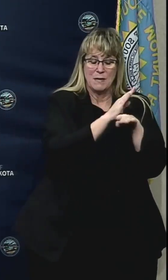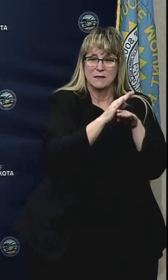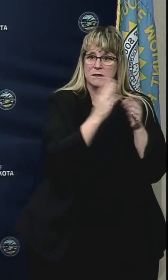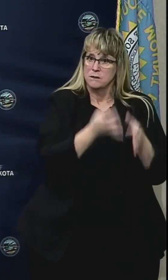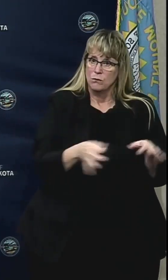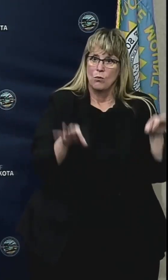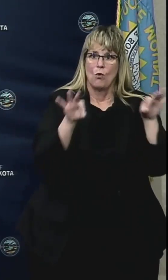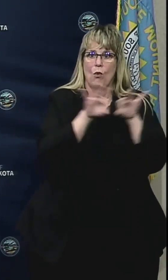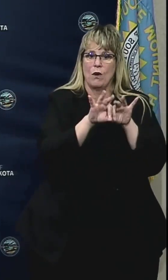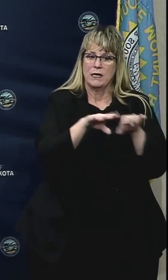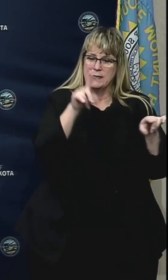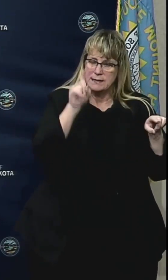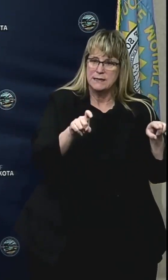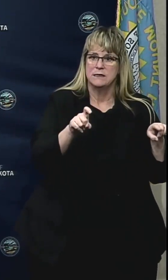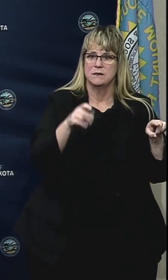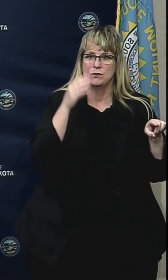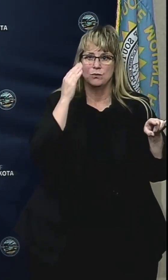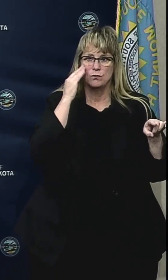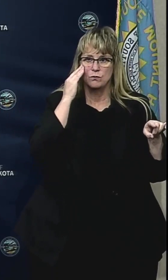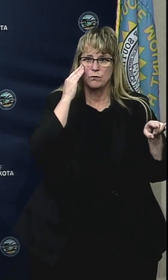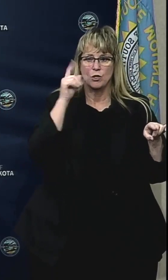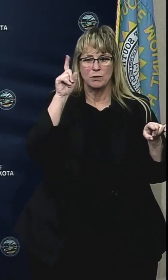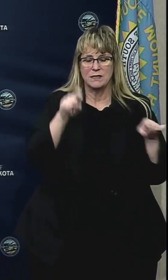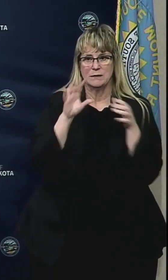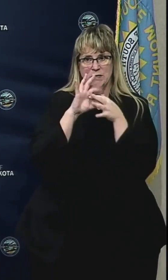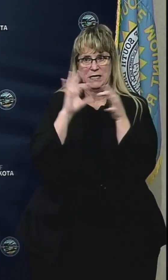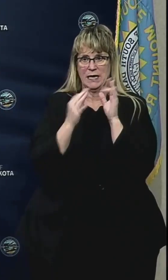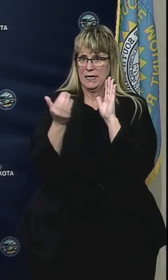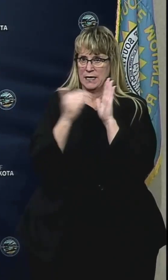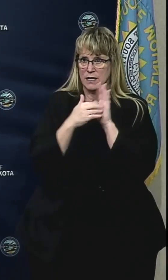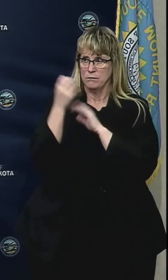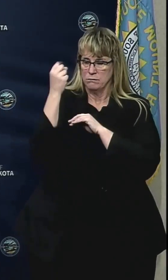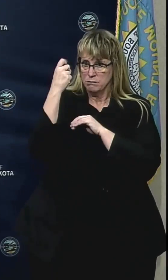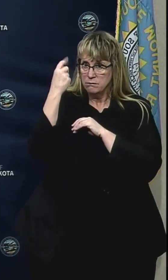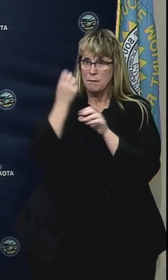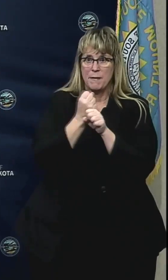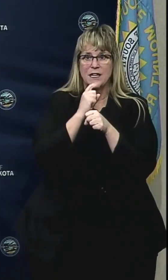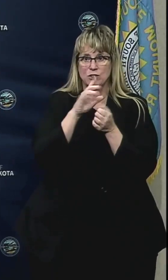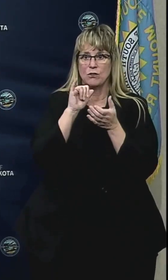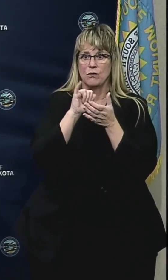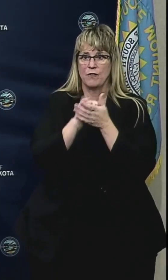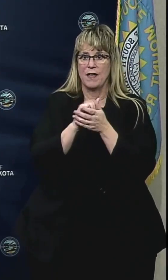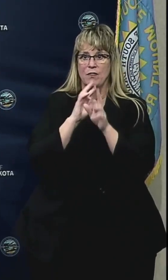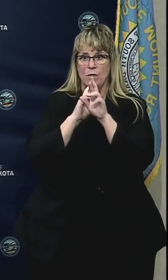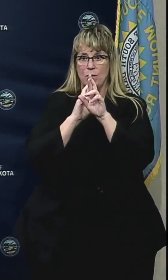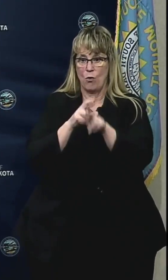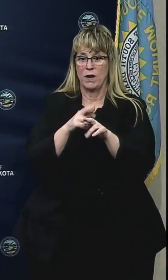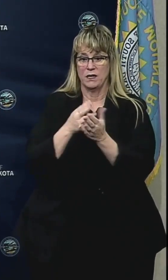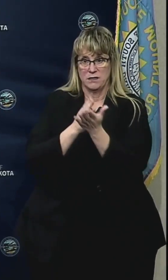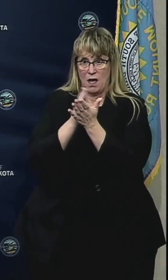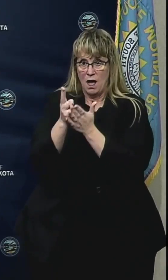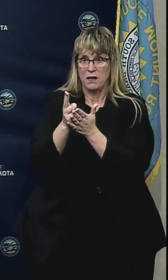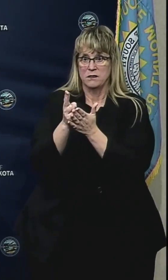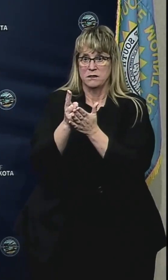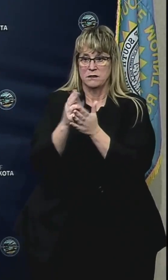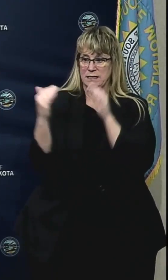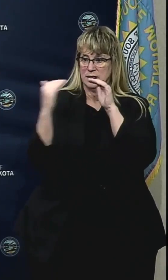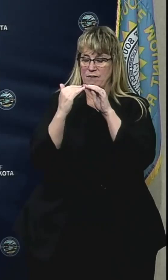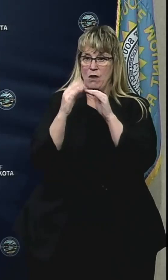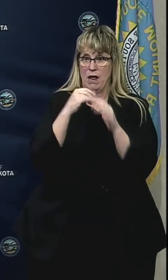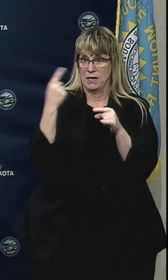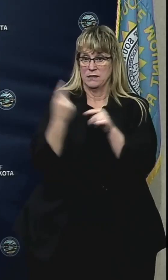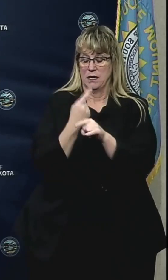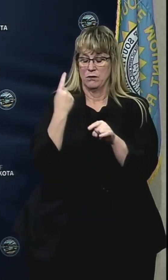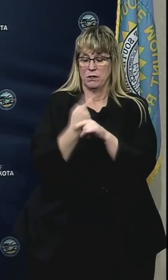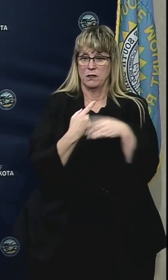that needs to be stated again so that we make sure the reporting is honest, it's fair, and it's